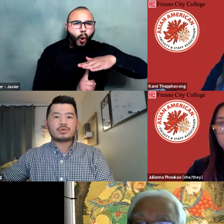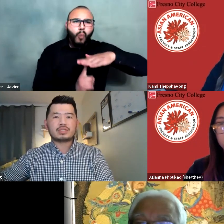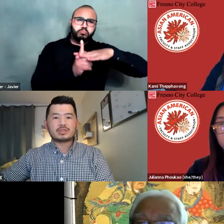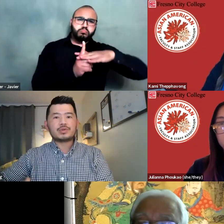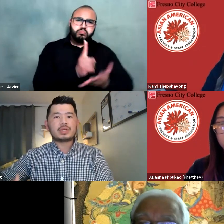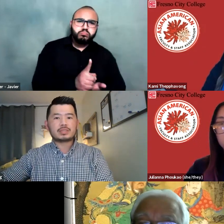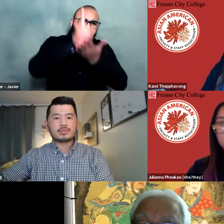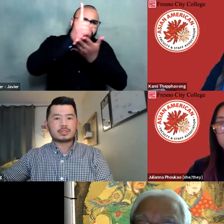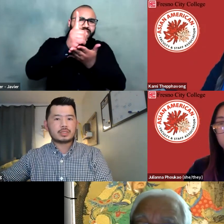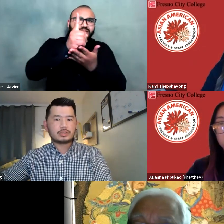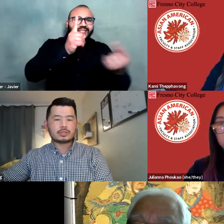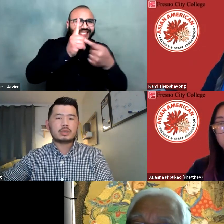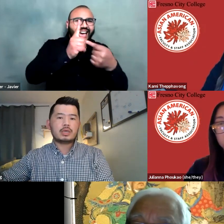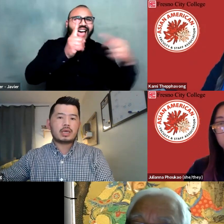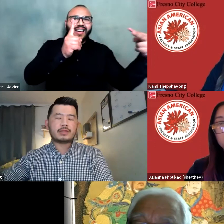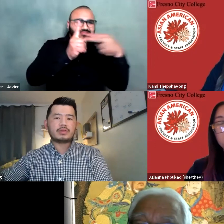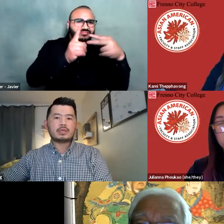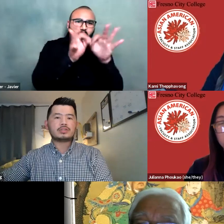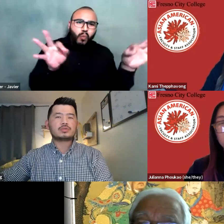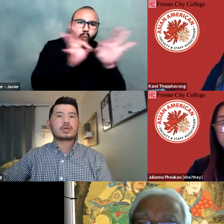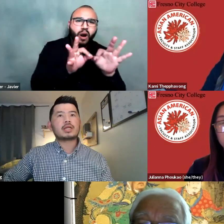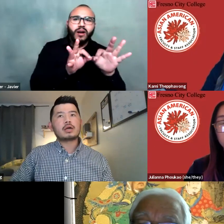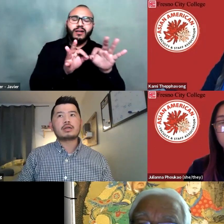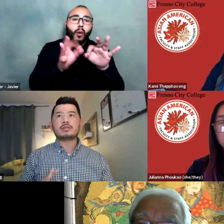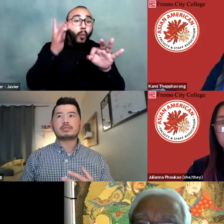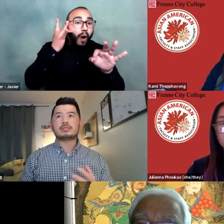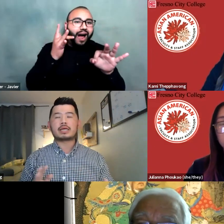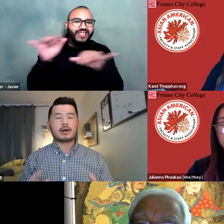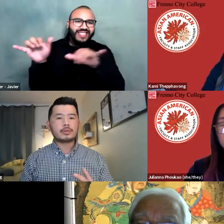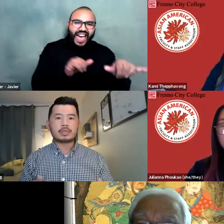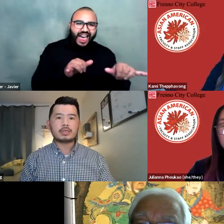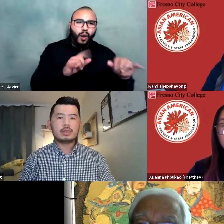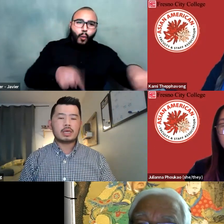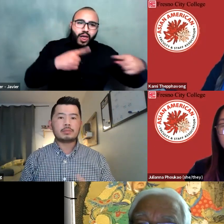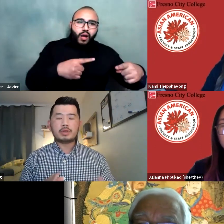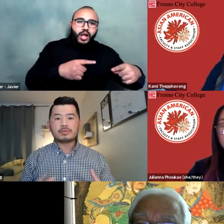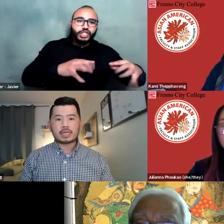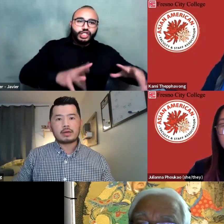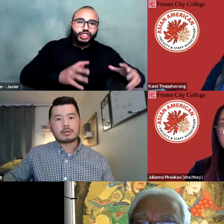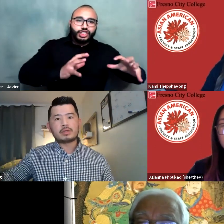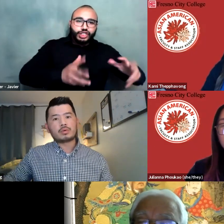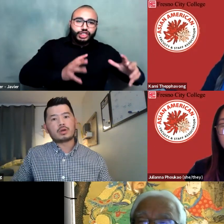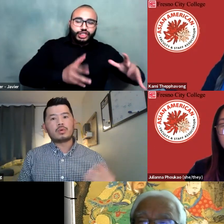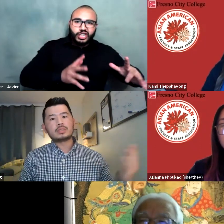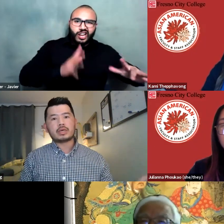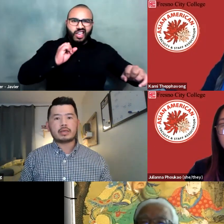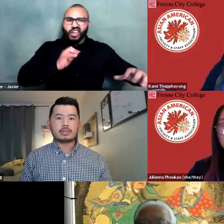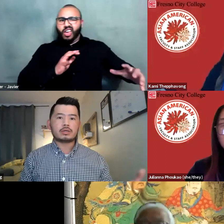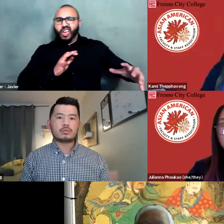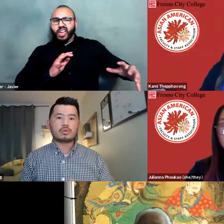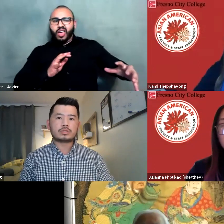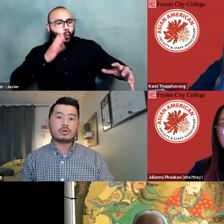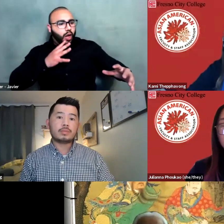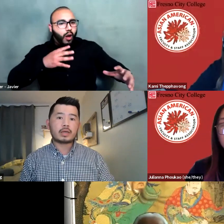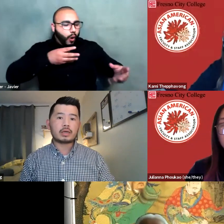the loudest one is the one who gets the most attention. And I think Asians were kind of caught in this dichotomy, in the middle of this dichotomy, where on one